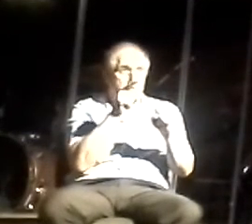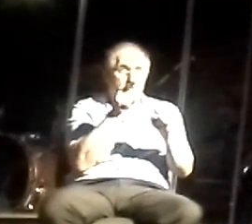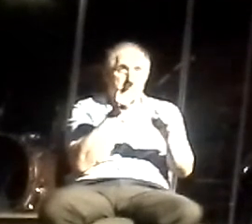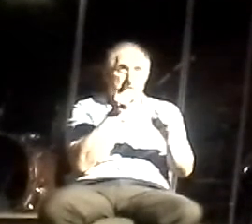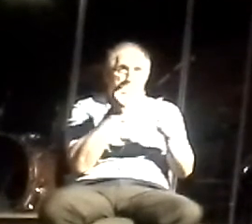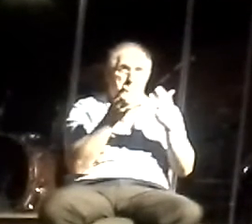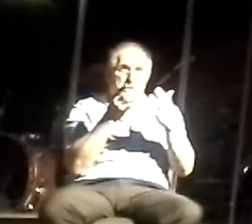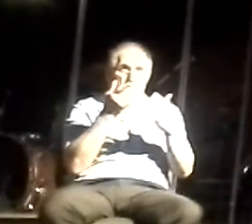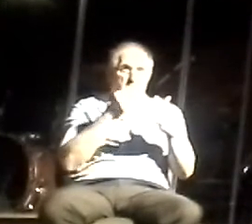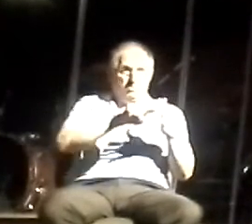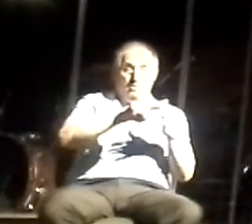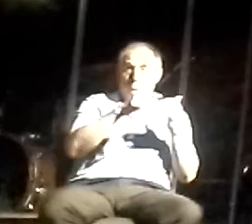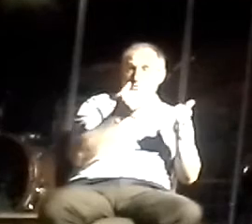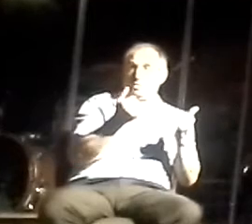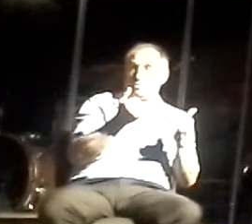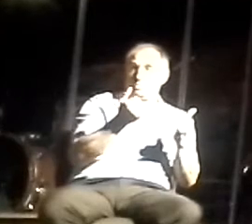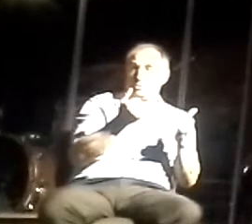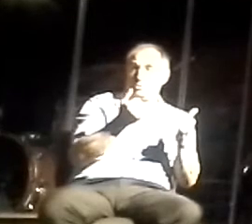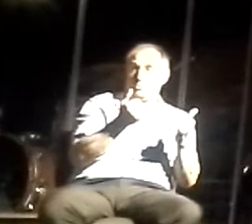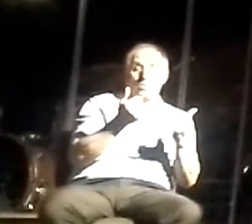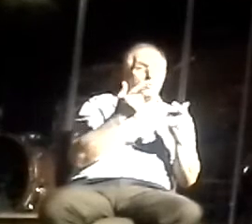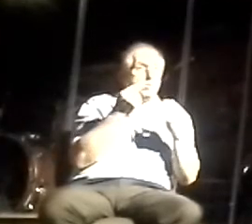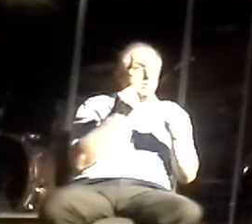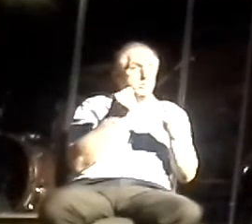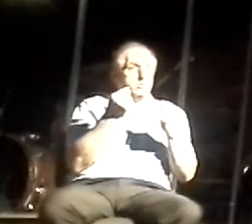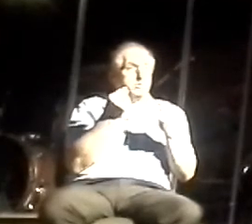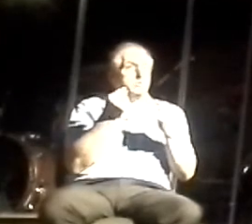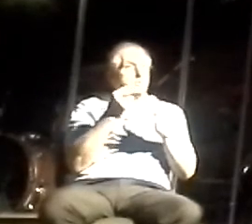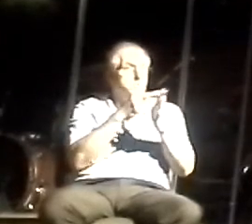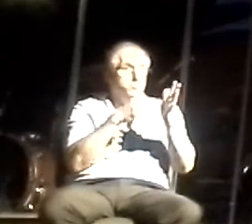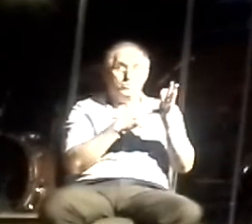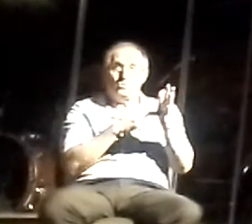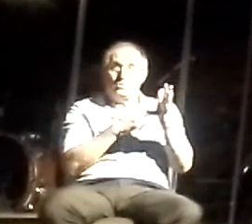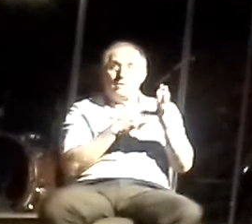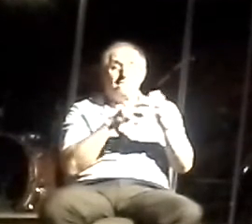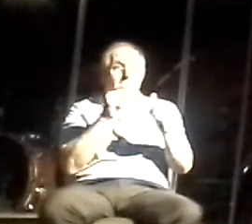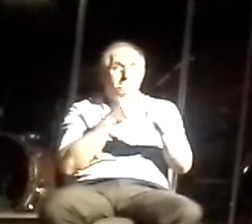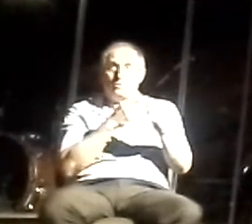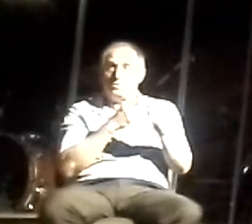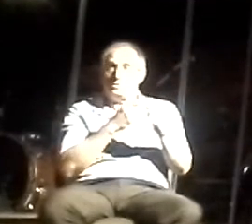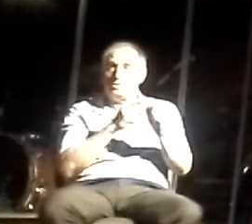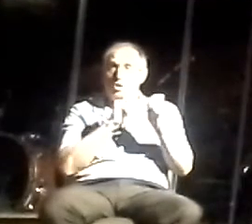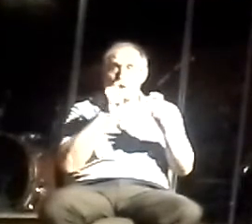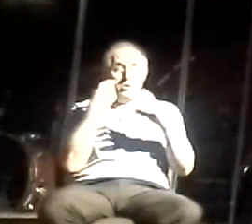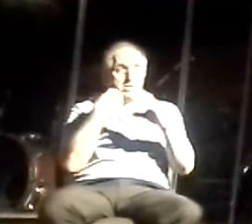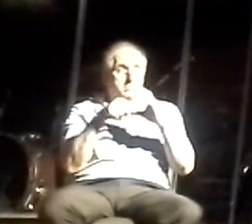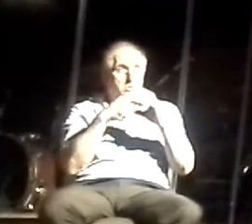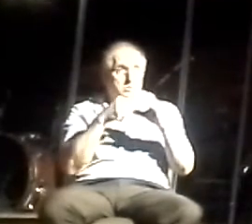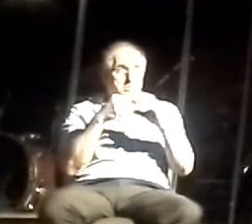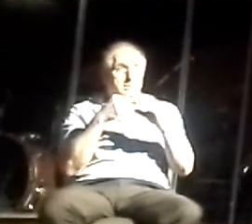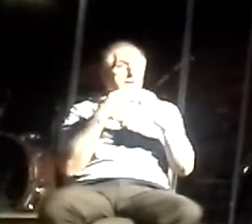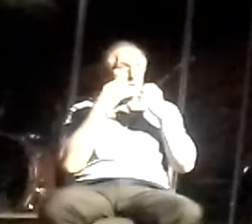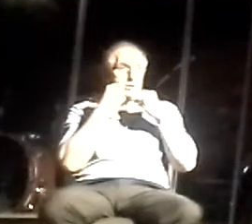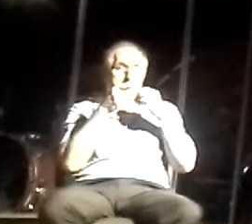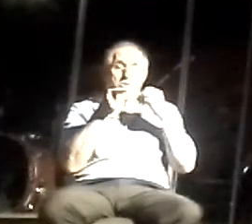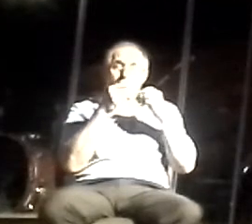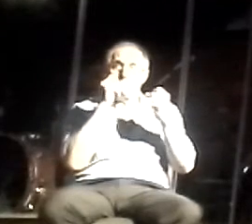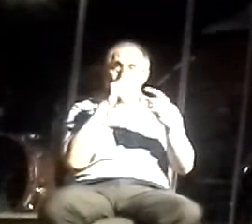you might be offended by me today. So what I want to do, some ground rules. First of all emails, because I care about your